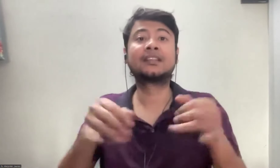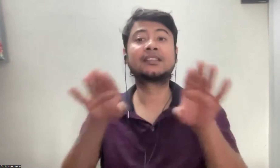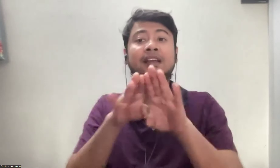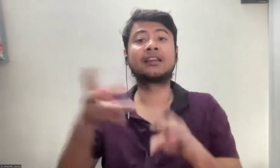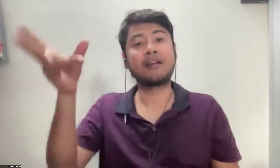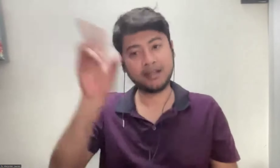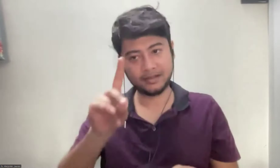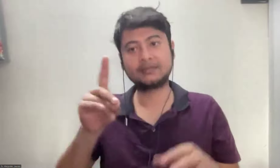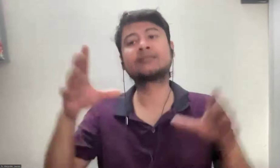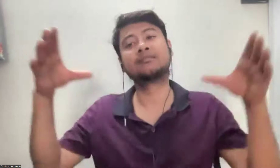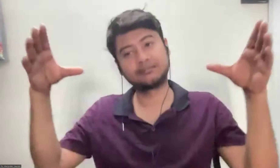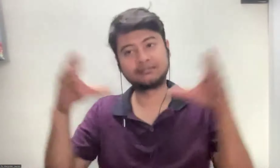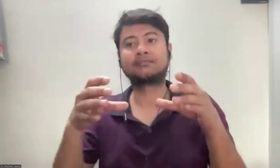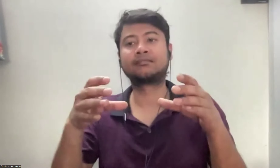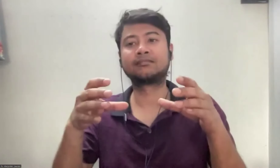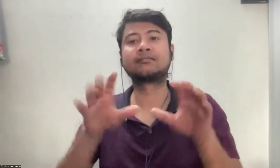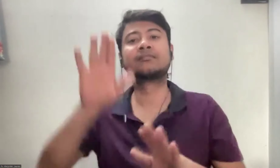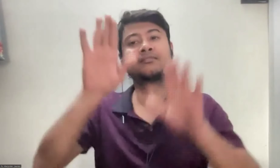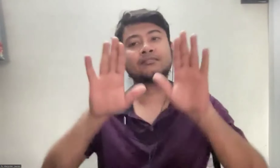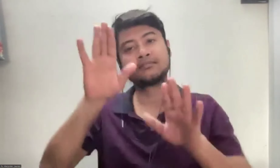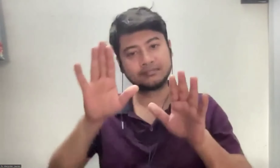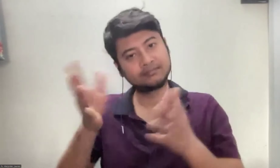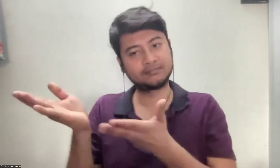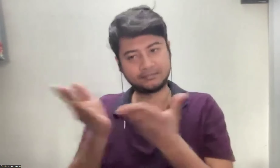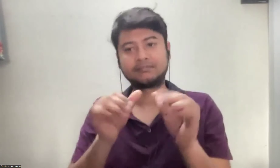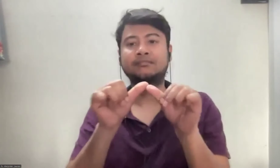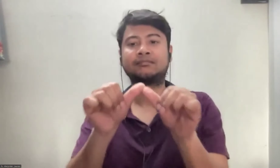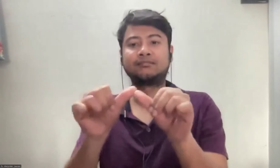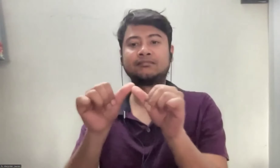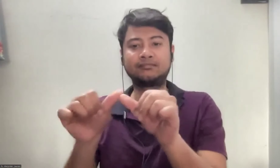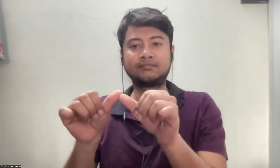Hindi, Marathi, Bengali, Gujarati, any language you want to type